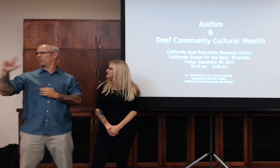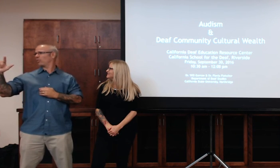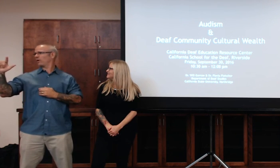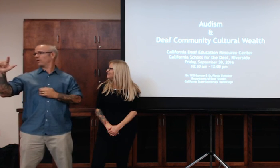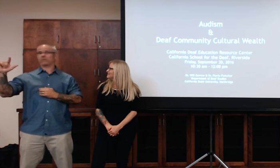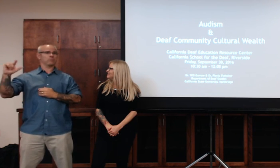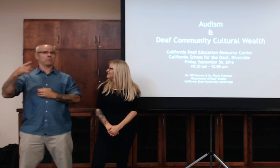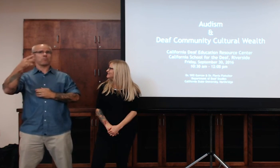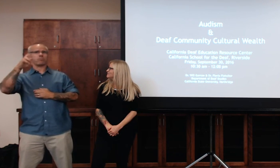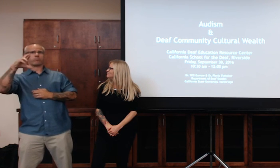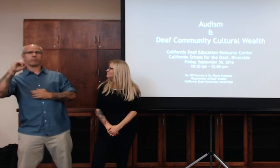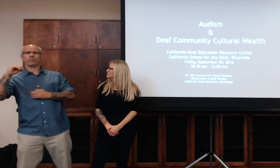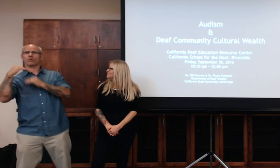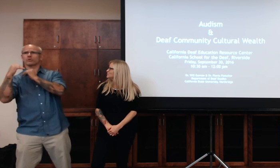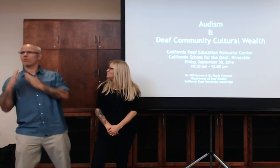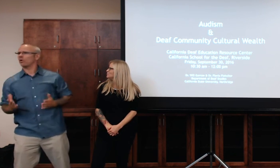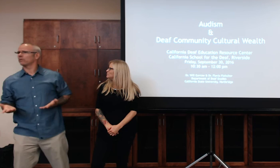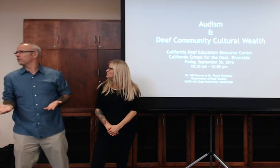that, I was just Will.